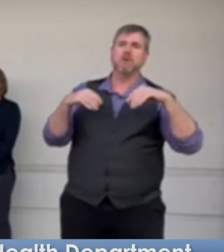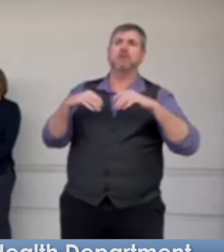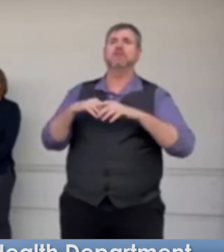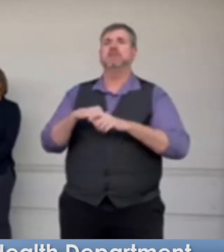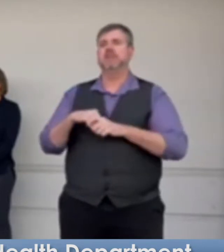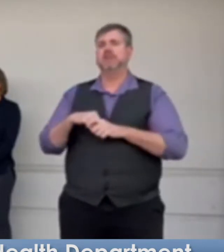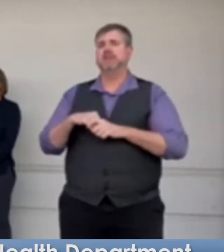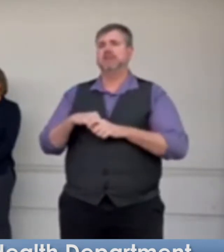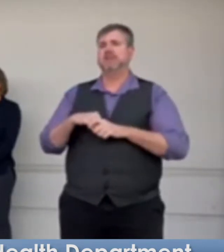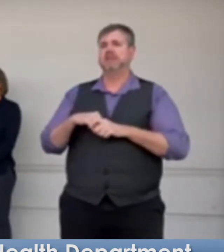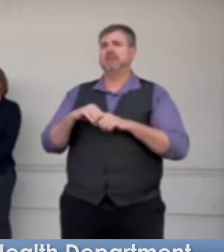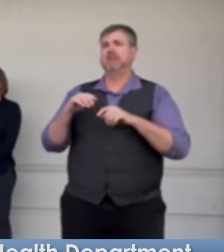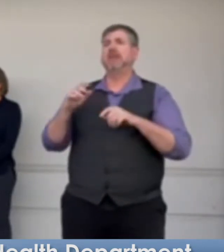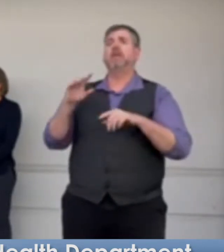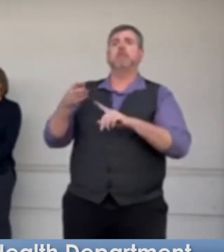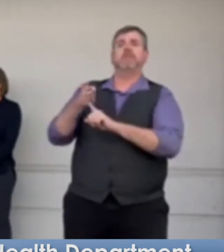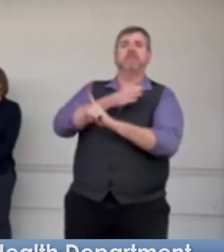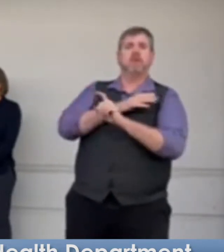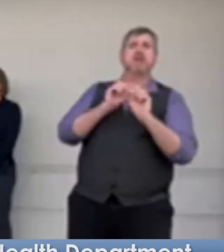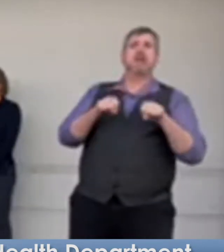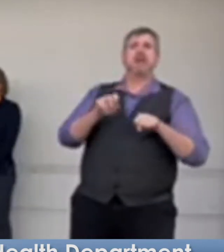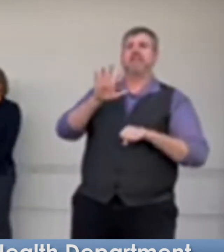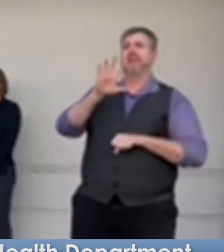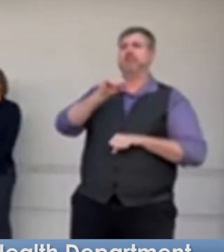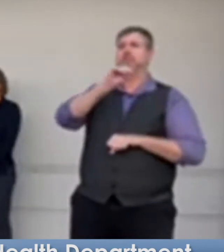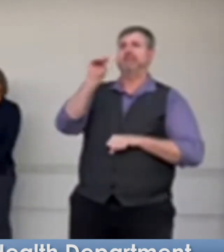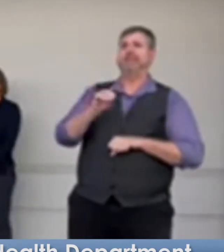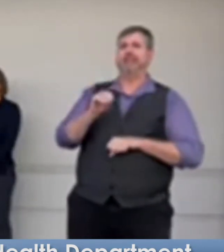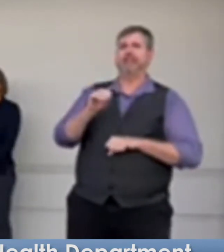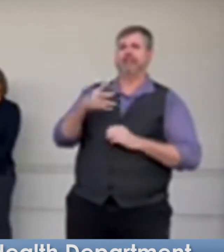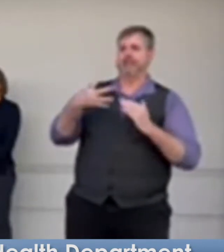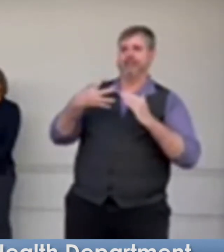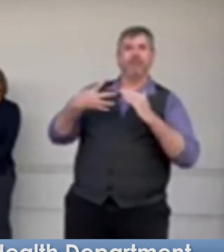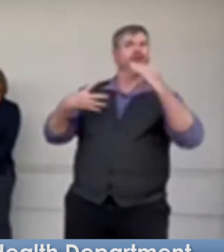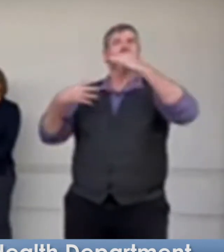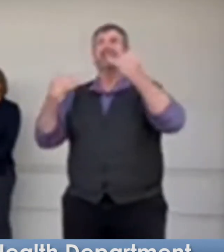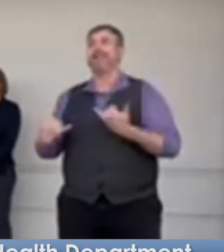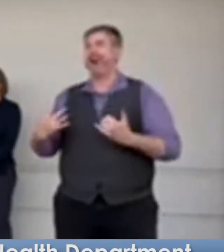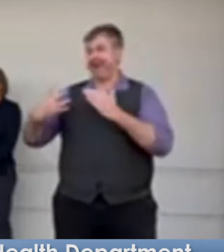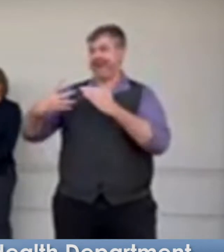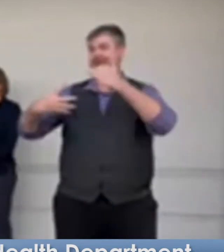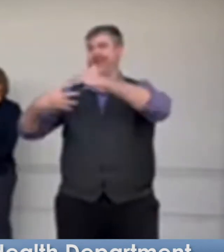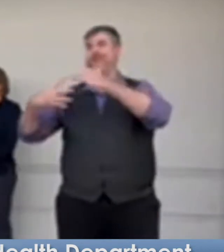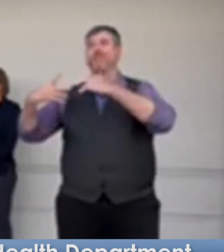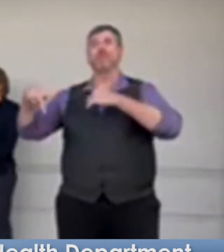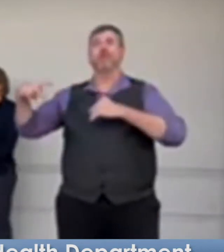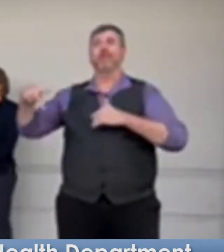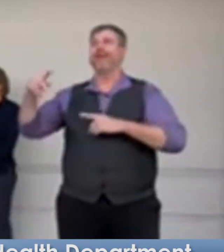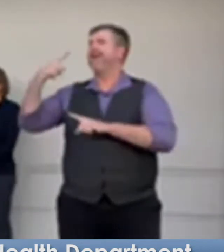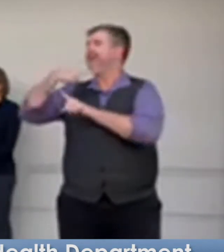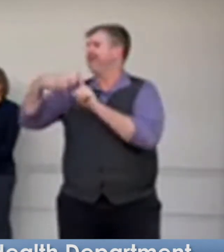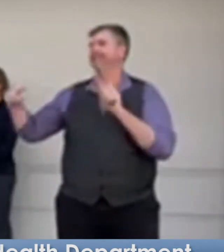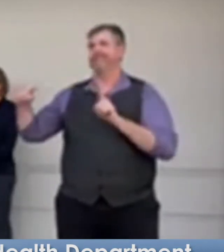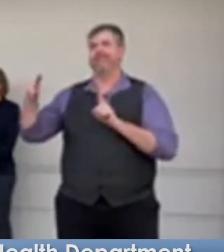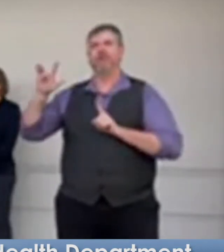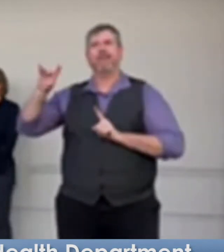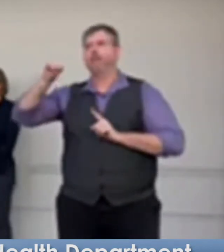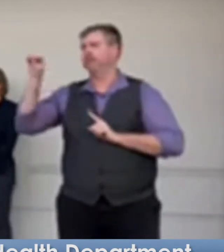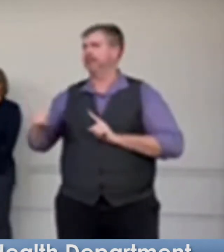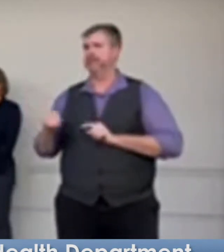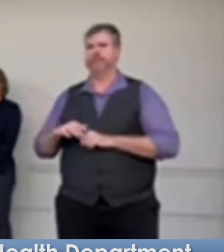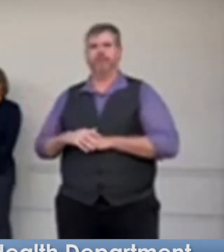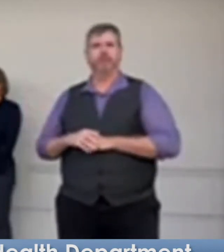to 50%. In the purple tier, it's 25%. So all retail capacity limit is